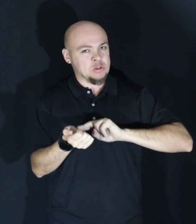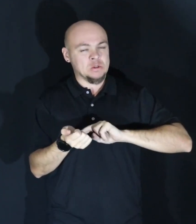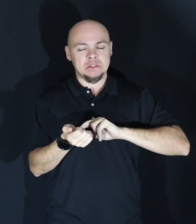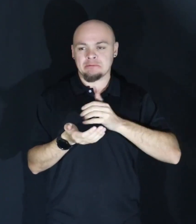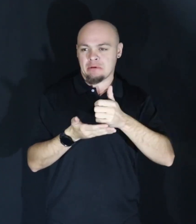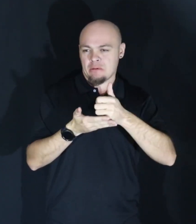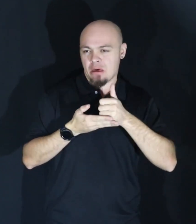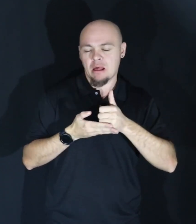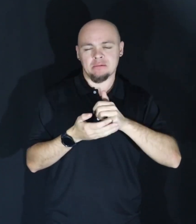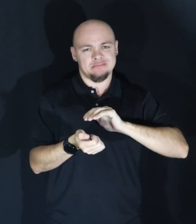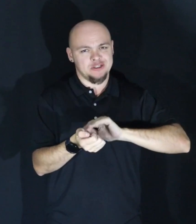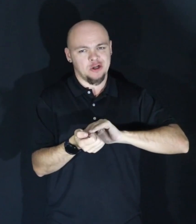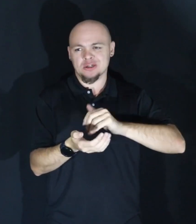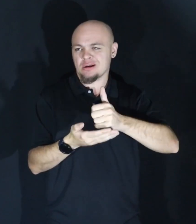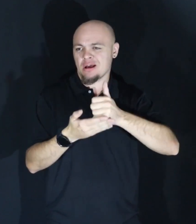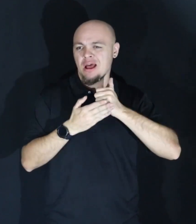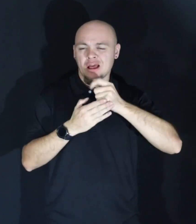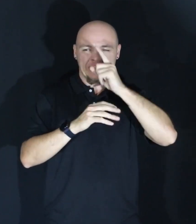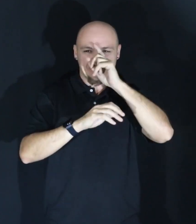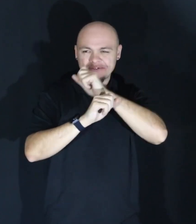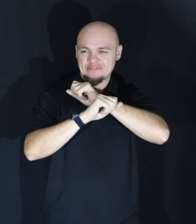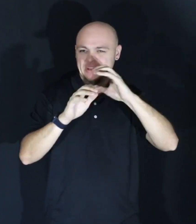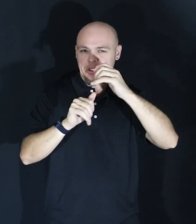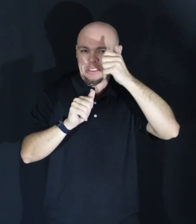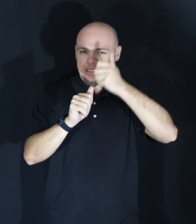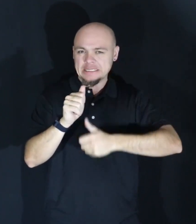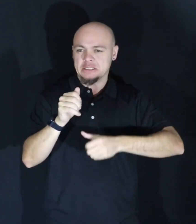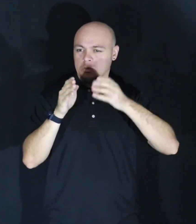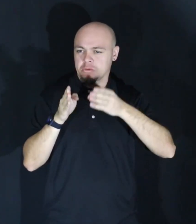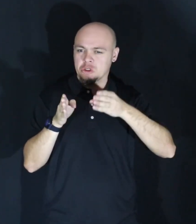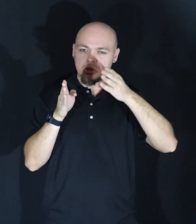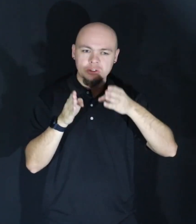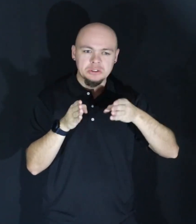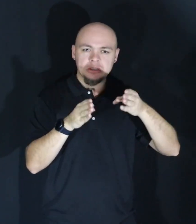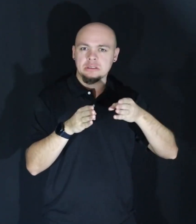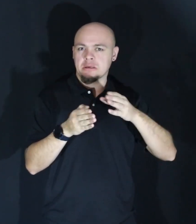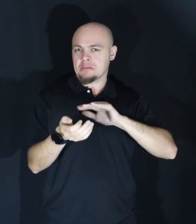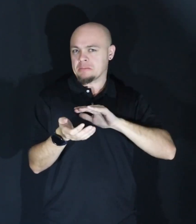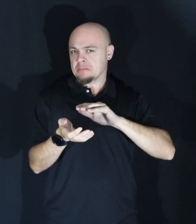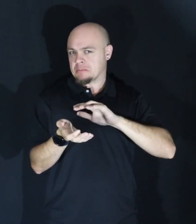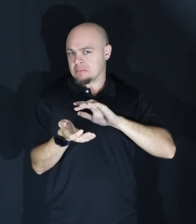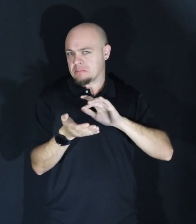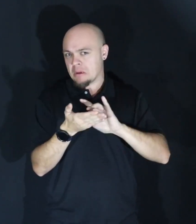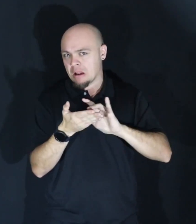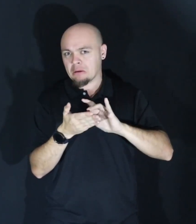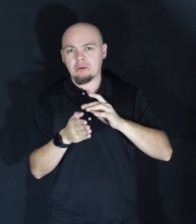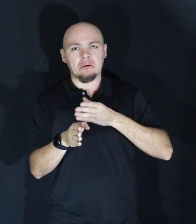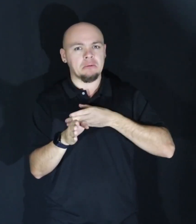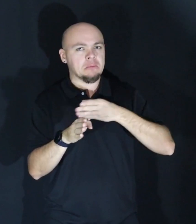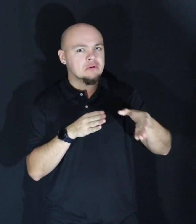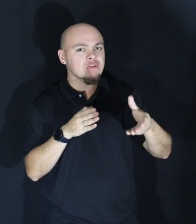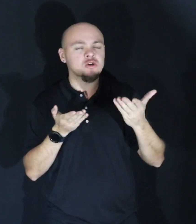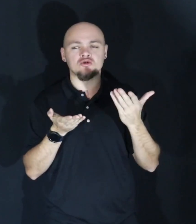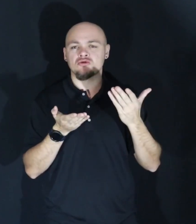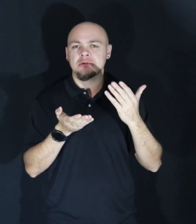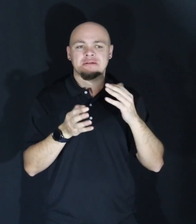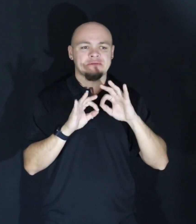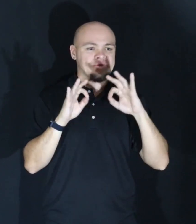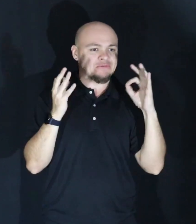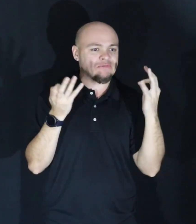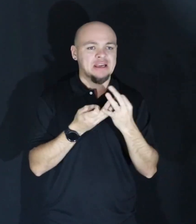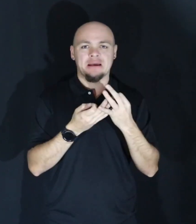my eyes as I visualized every single person, medical professional, family member, close